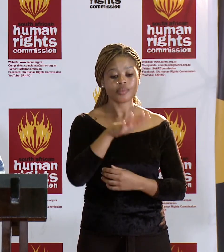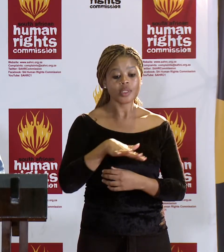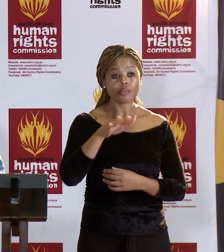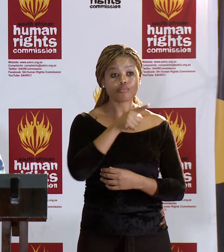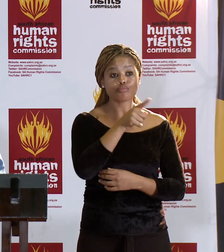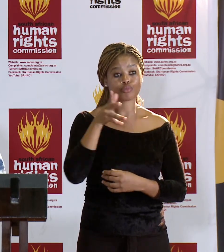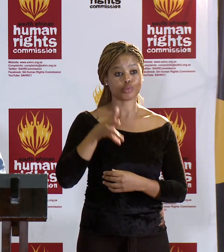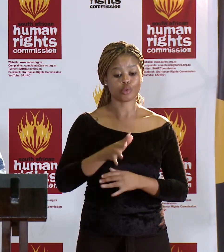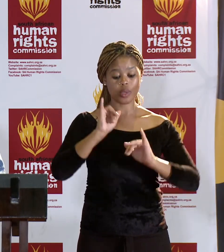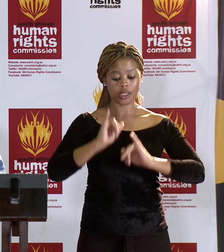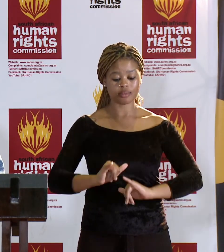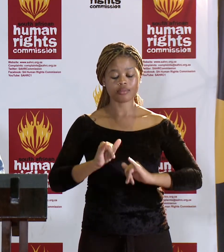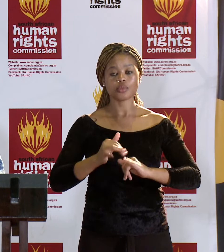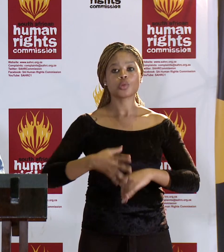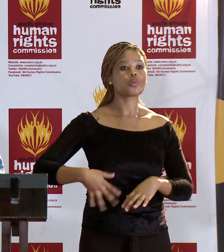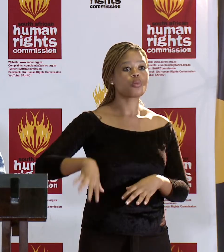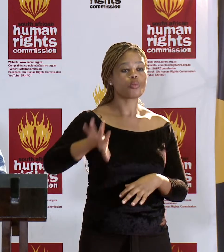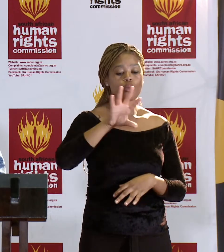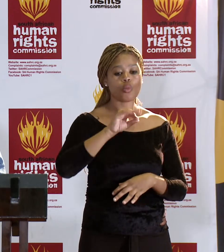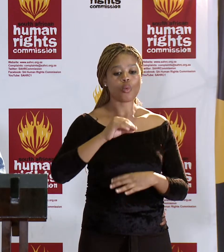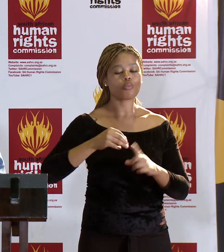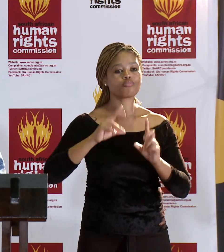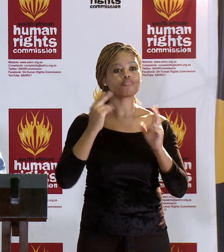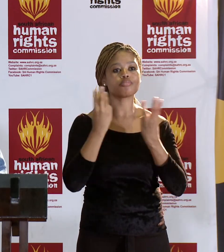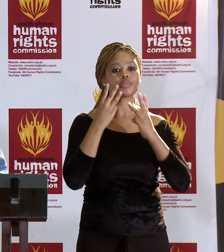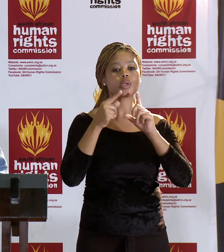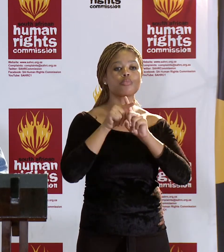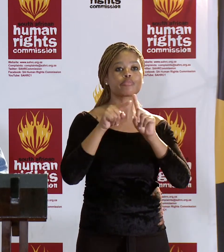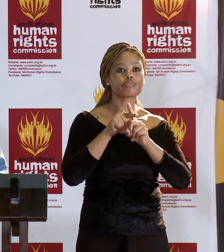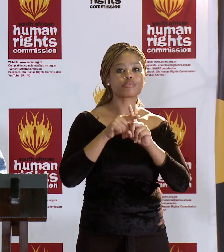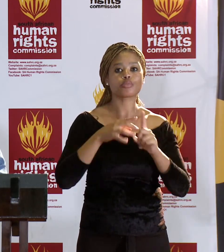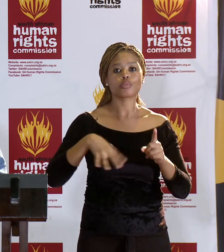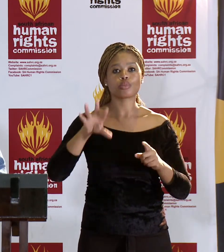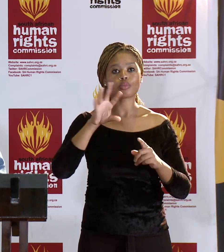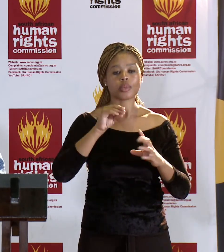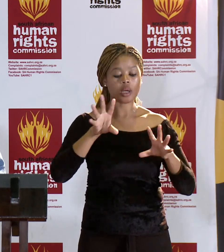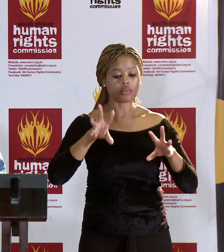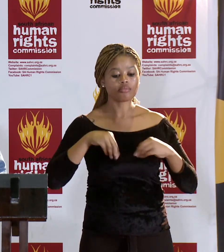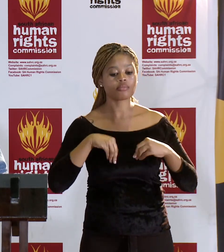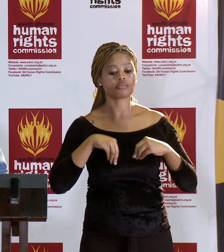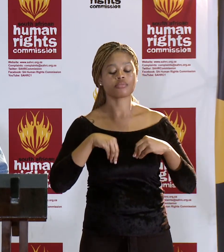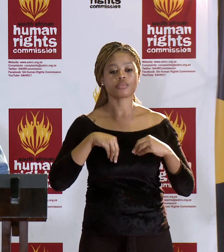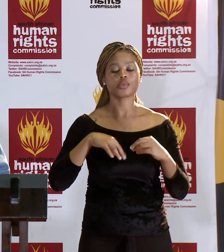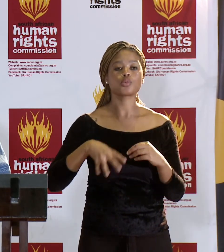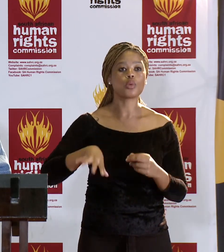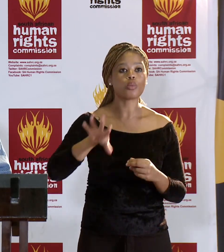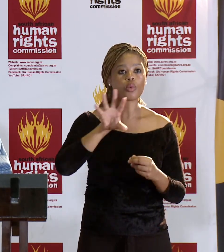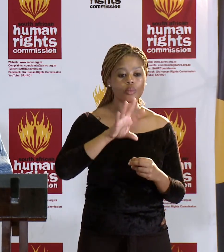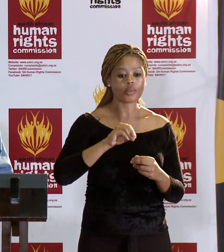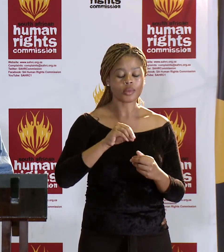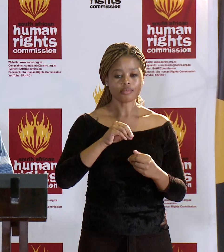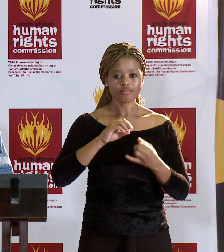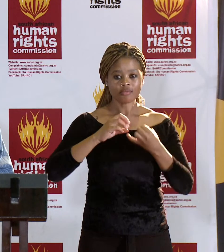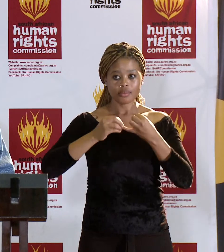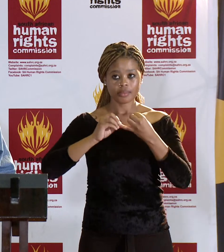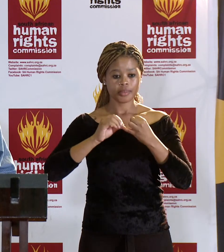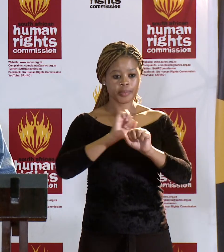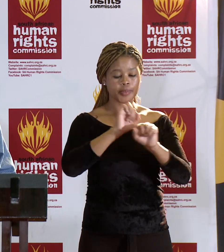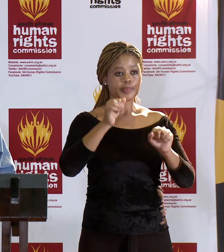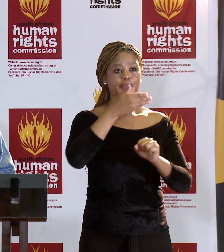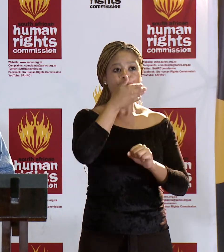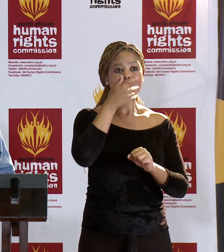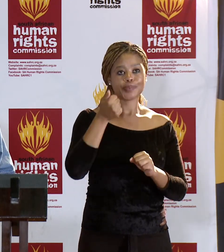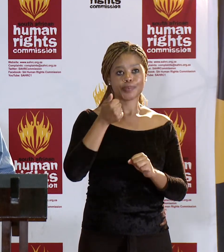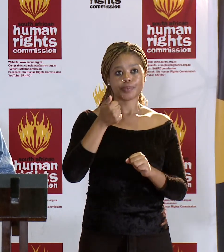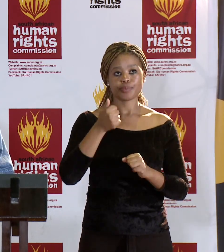that you want to live in, where everybody is just positive, everybody is accepting, everybody is just trying their best to be